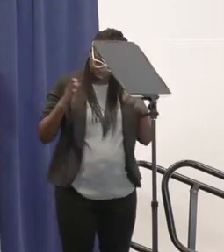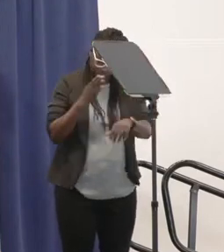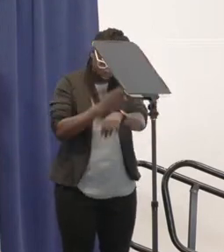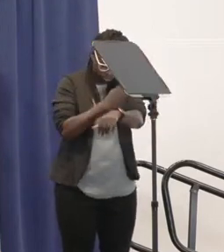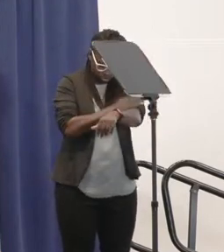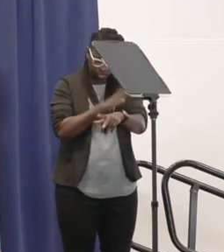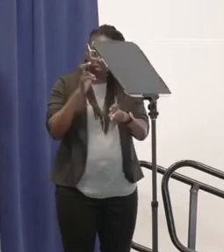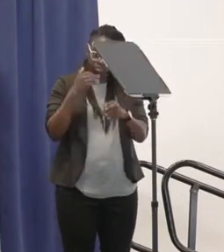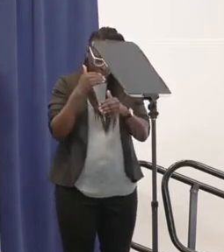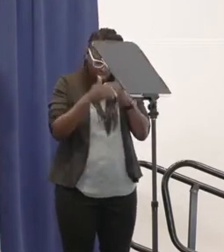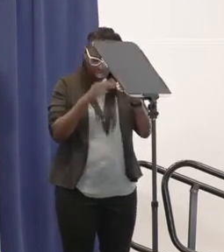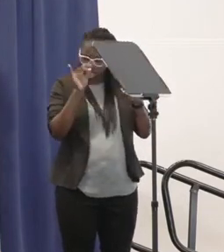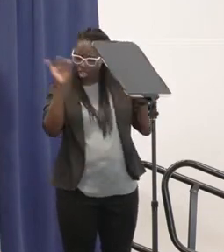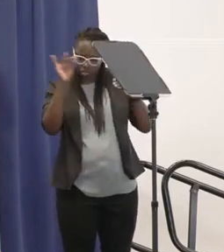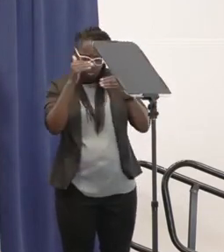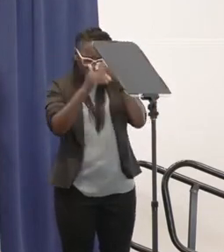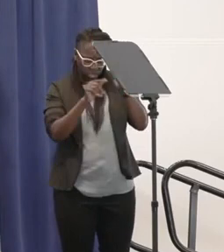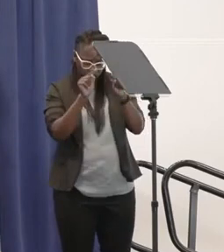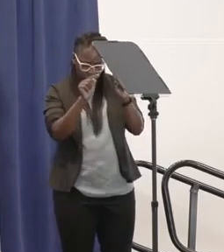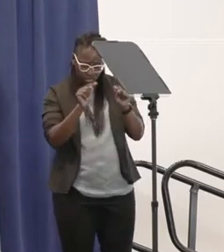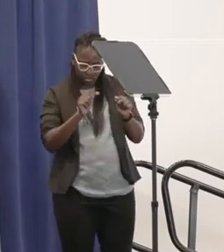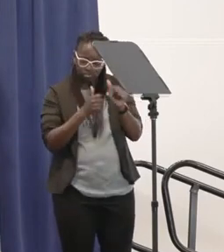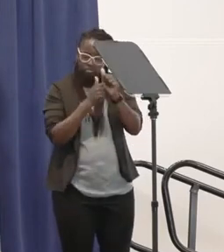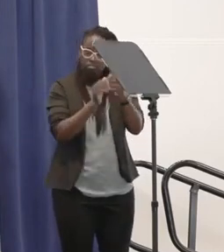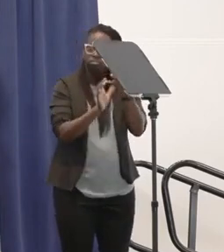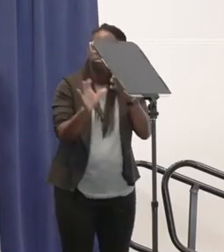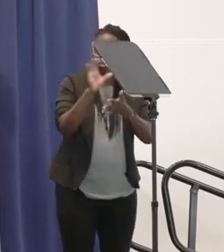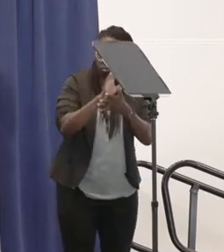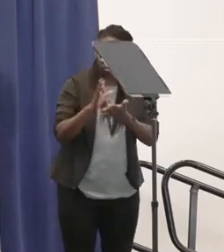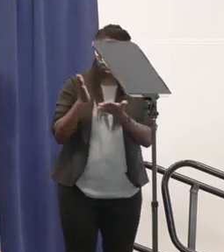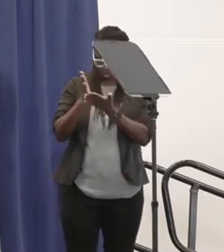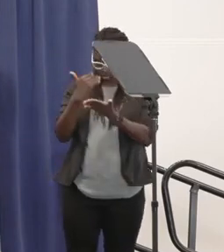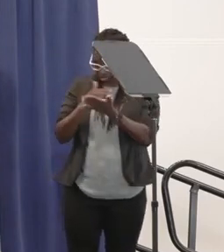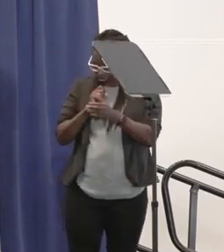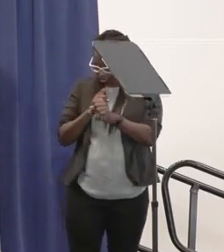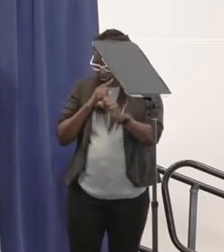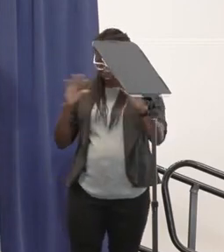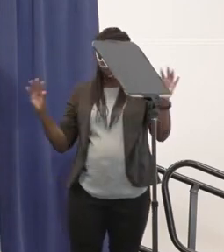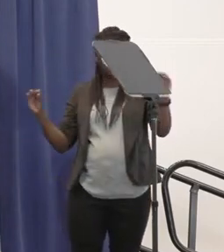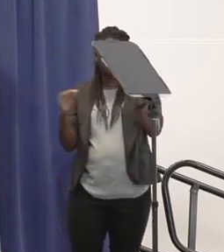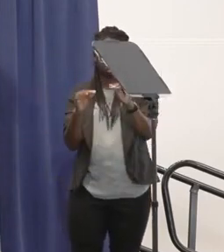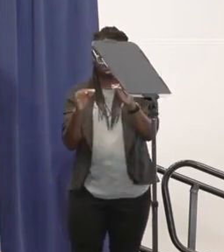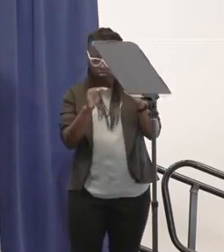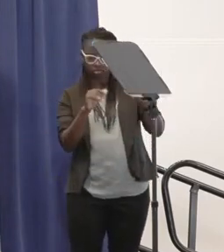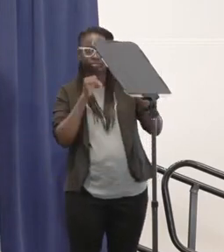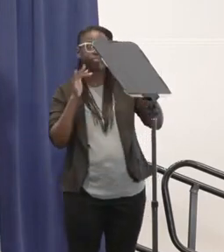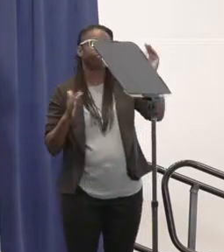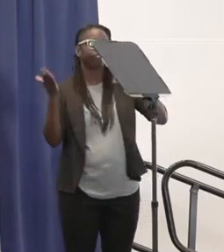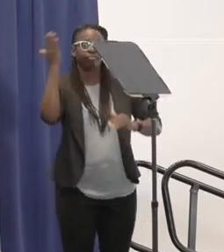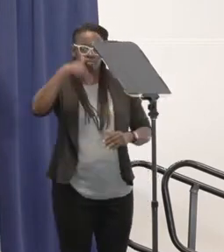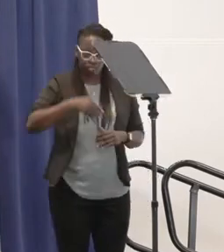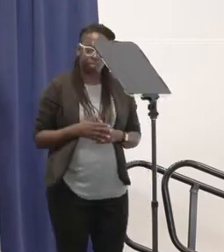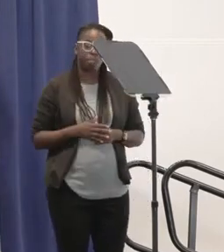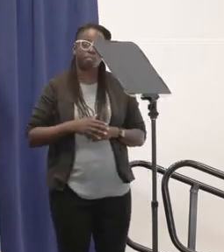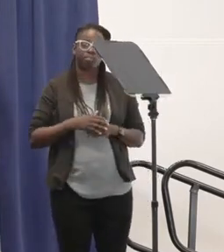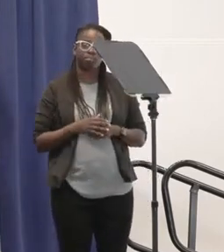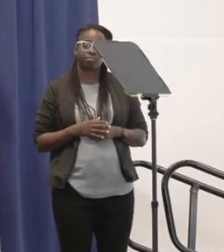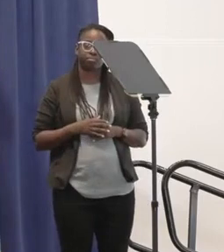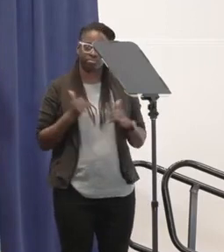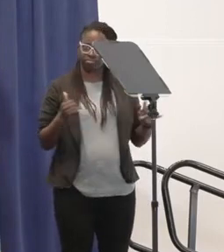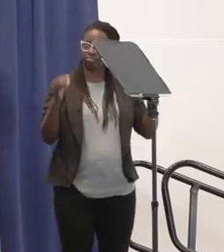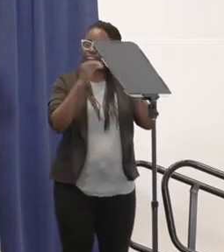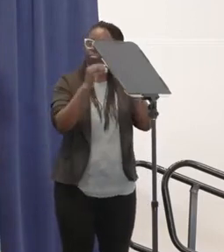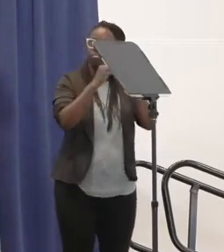and today is very much part of that. Today, we have new resources to share. Our team at the Executive Office